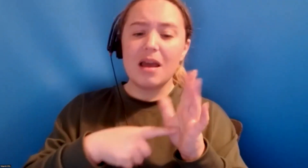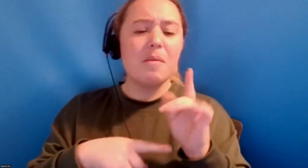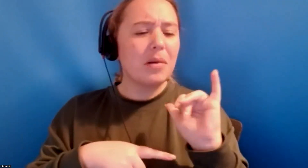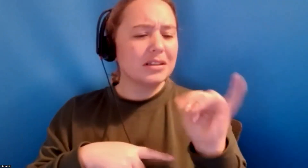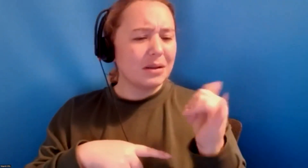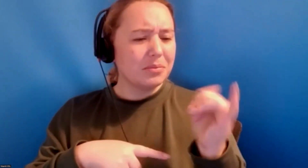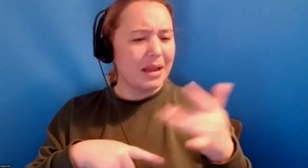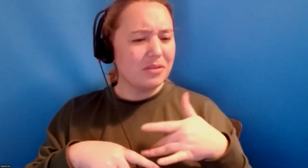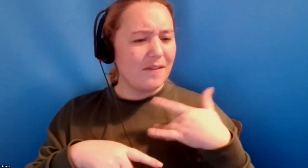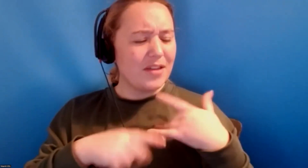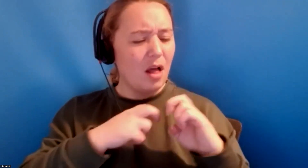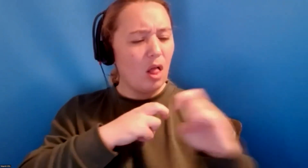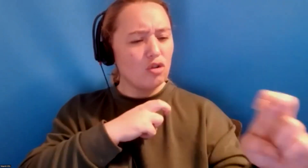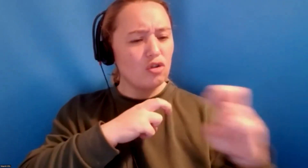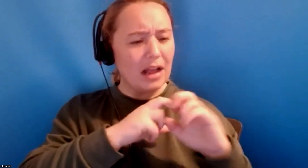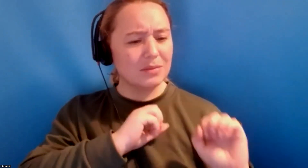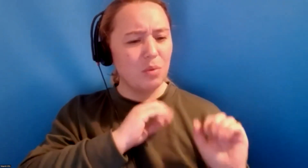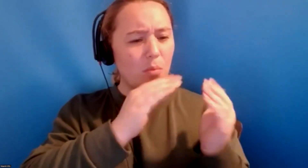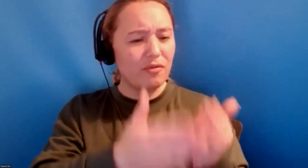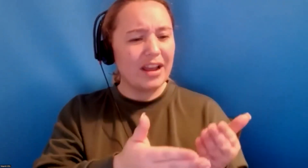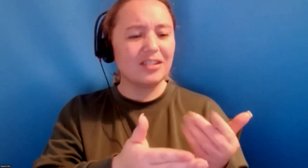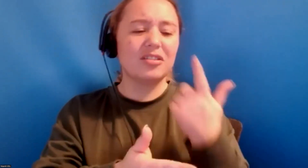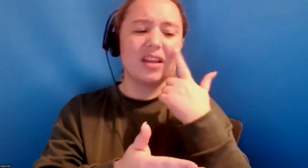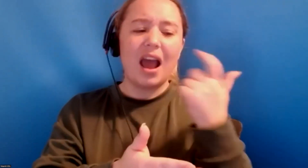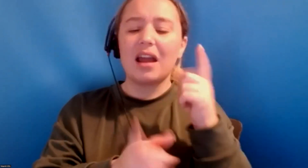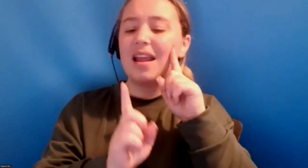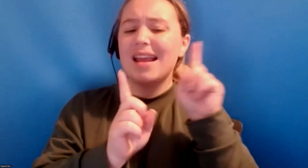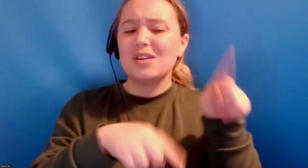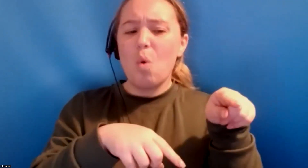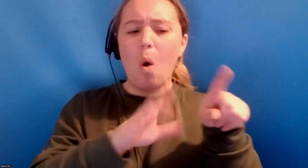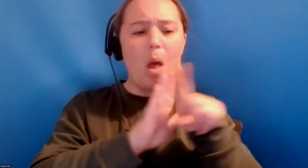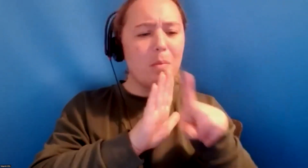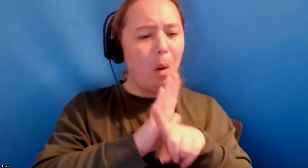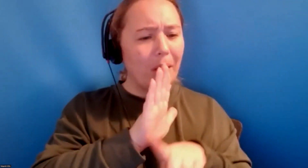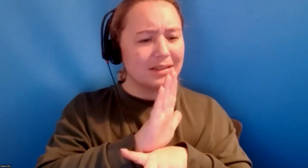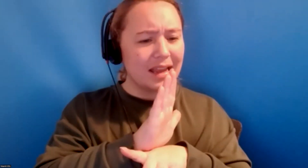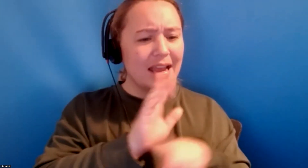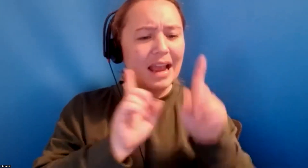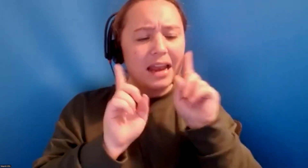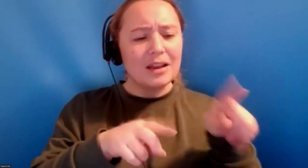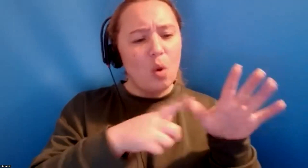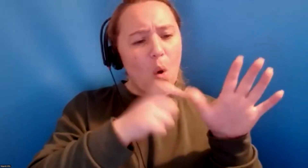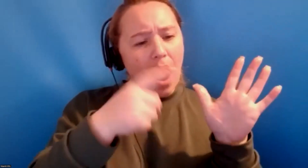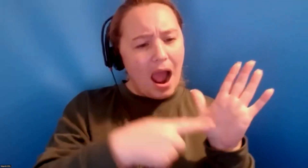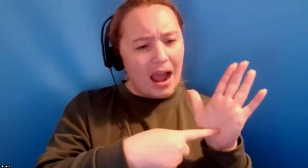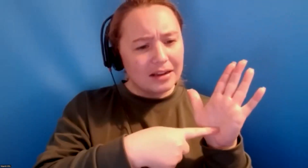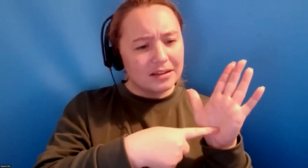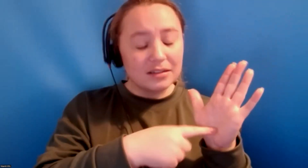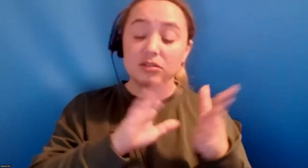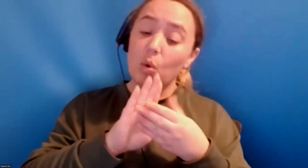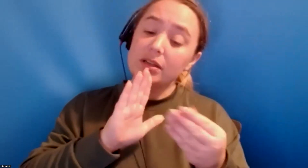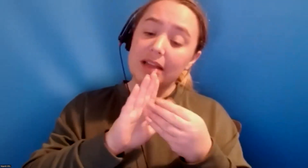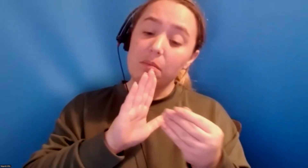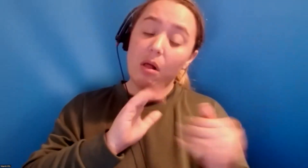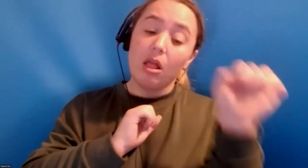kind of scot-free here around the service that they provide. For example, when we look to Europe, who have level access onto trains and buses and things like